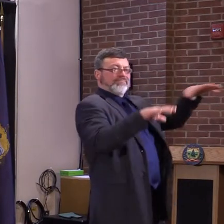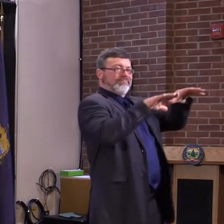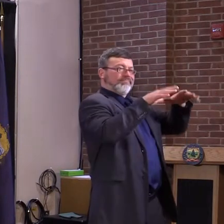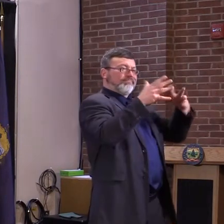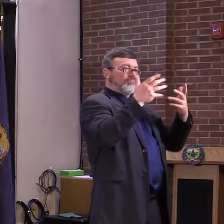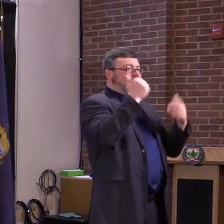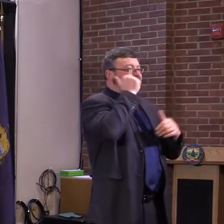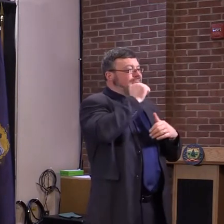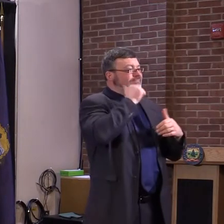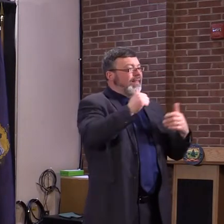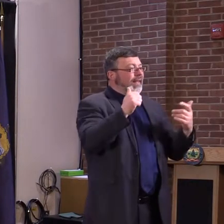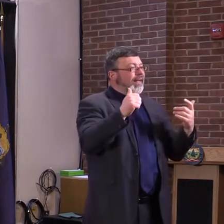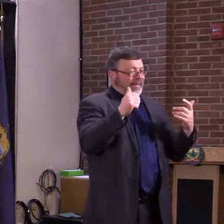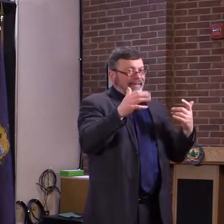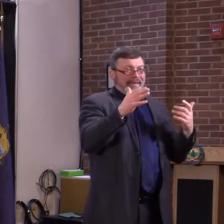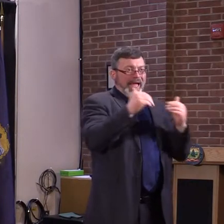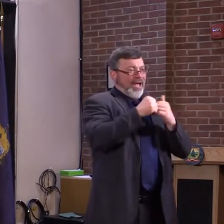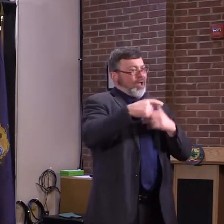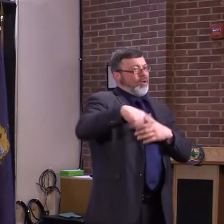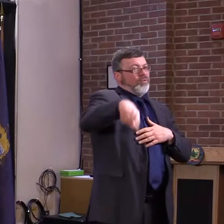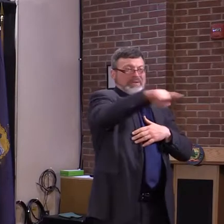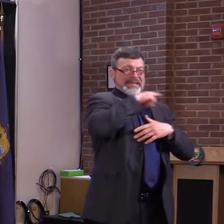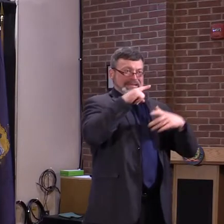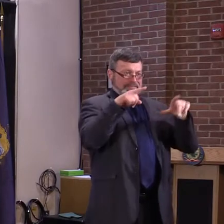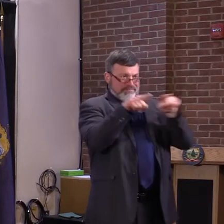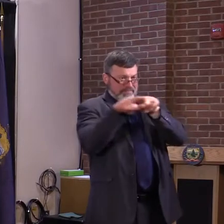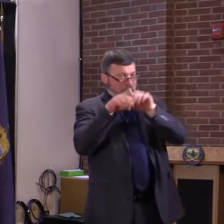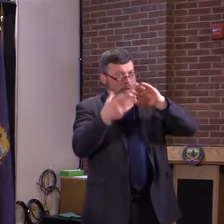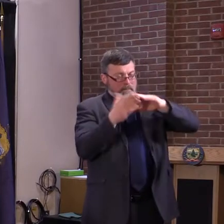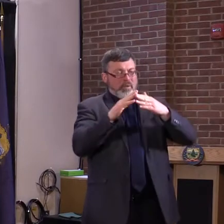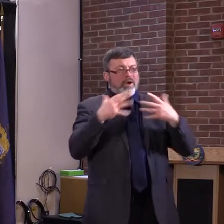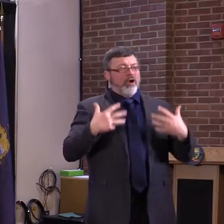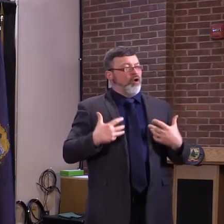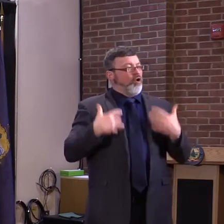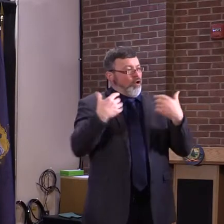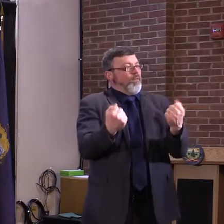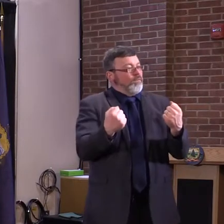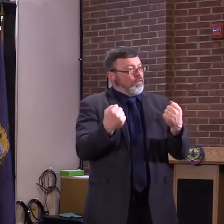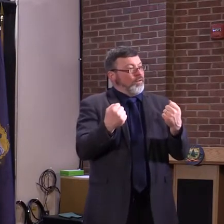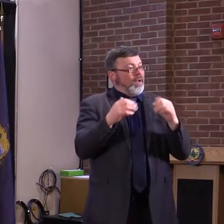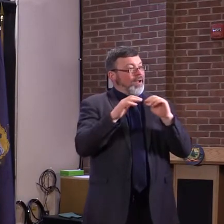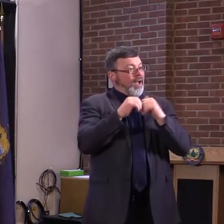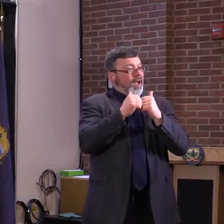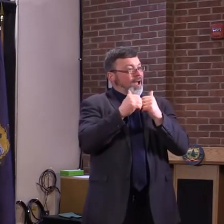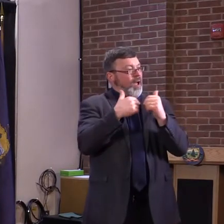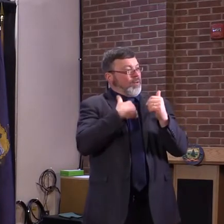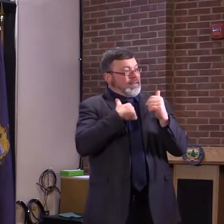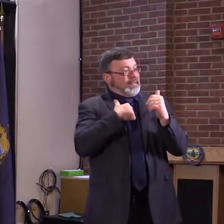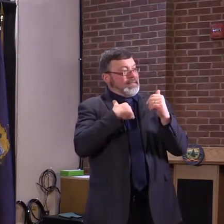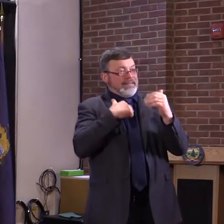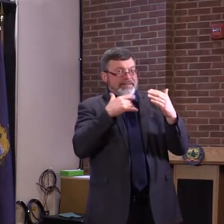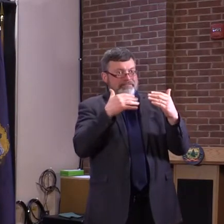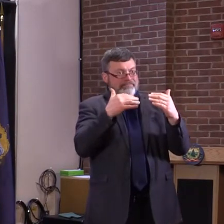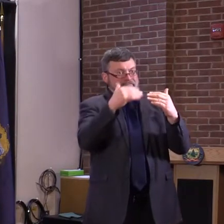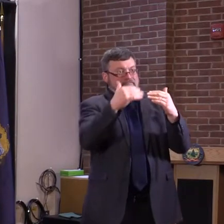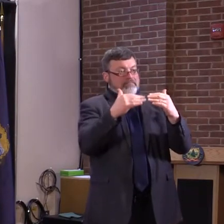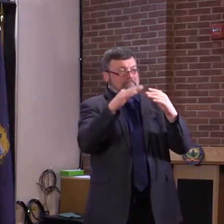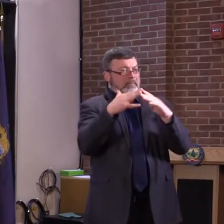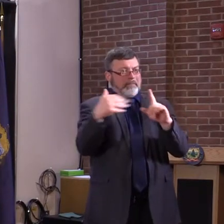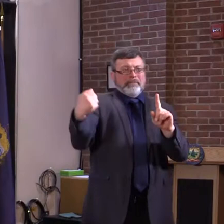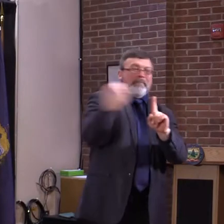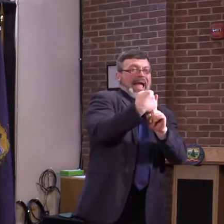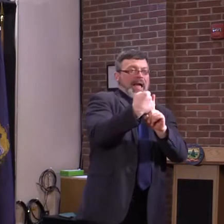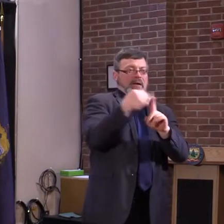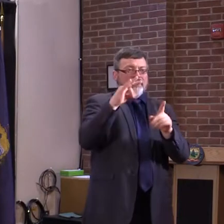to reverse some of the setbacks we've all experienced, the negative impacts of living in a pandemic for the